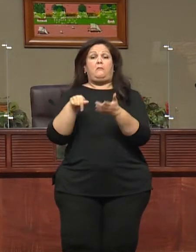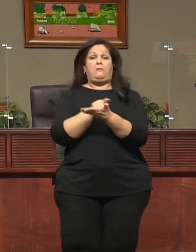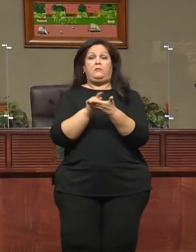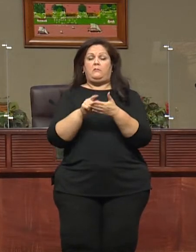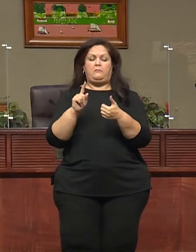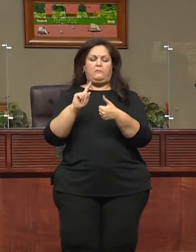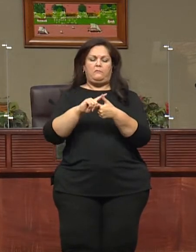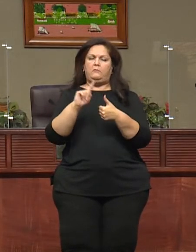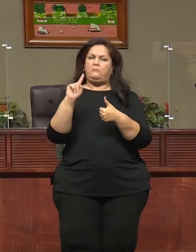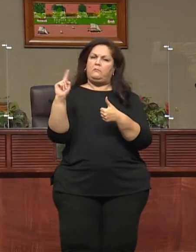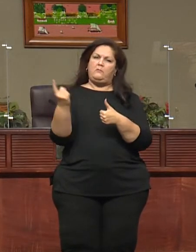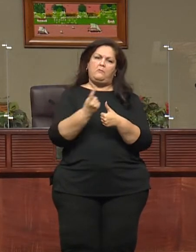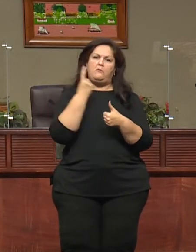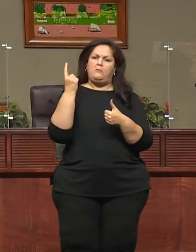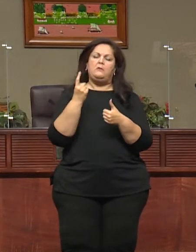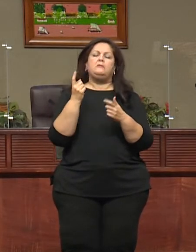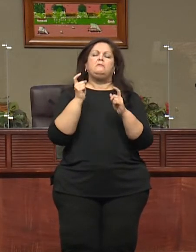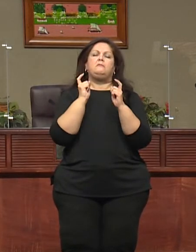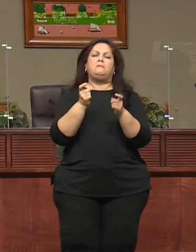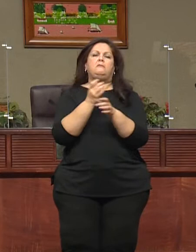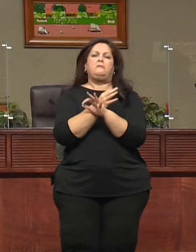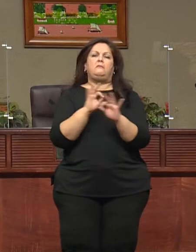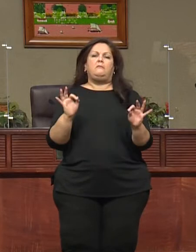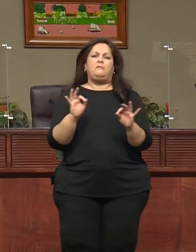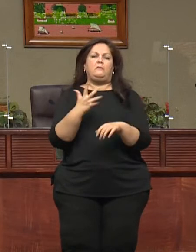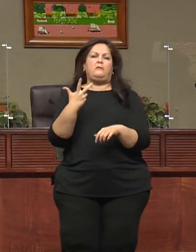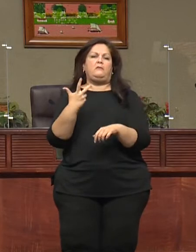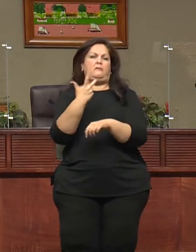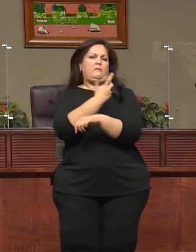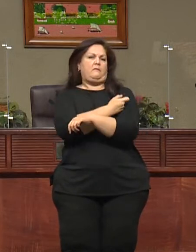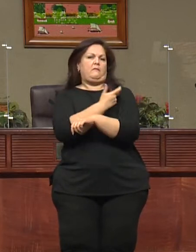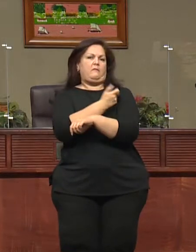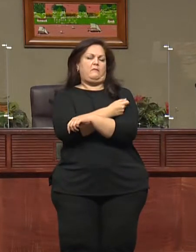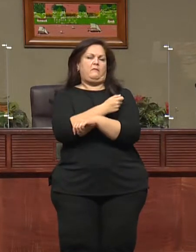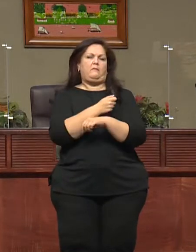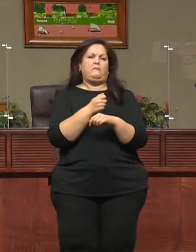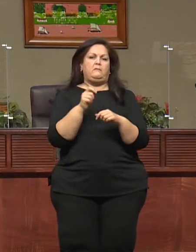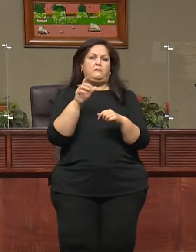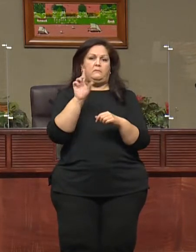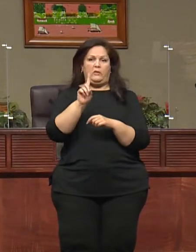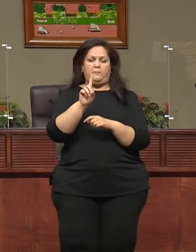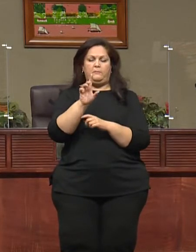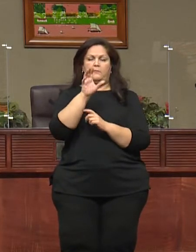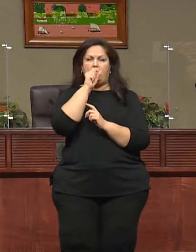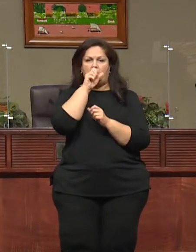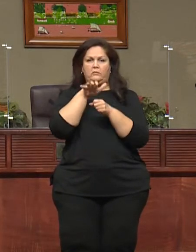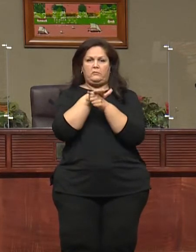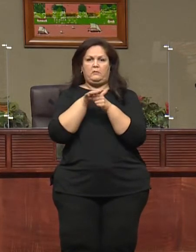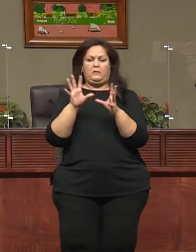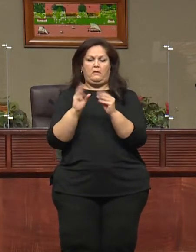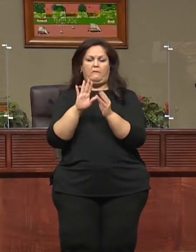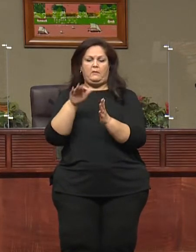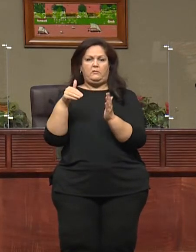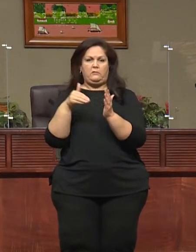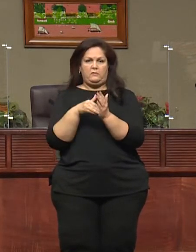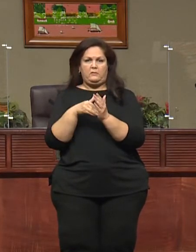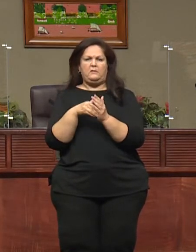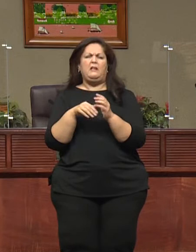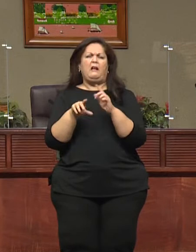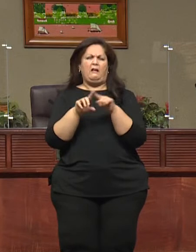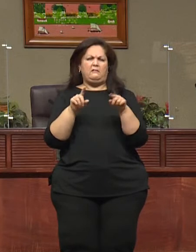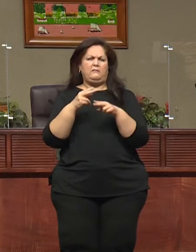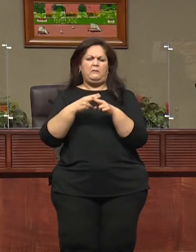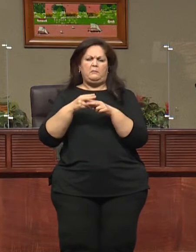one, we will continue to offer free COVID-19 vaccinations at the Orange County Convention Center and at our various mobile